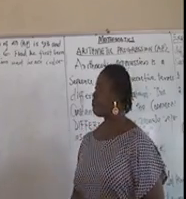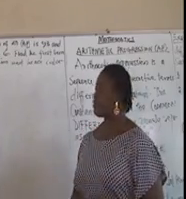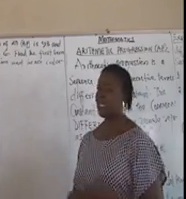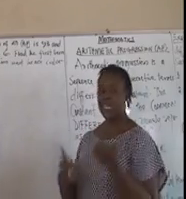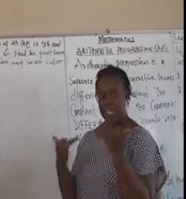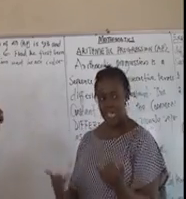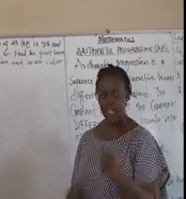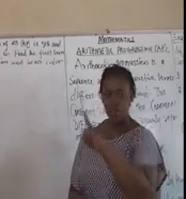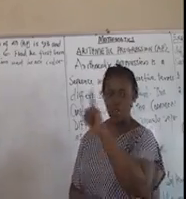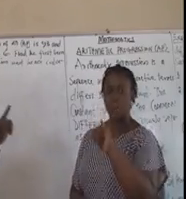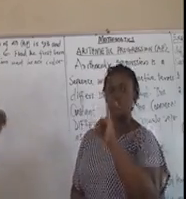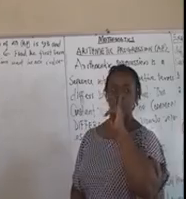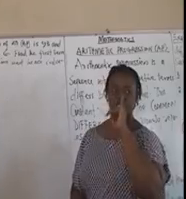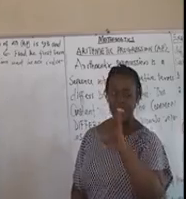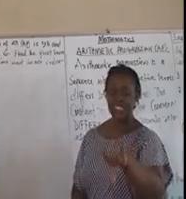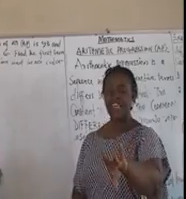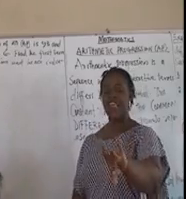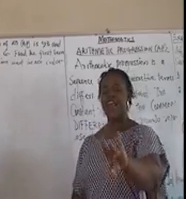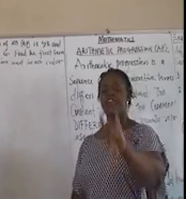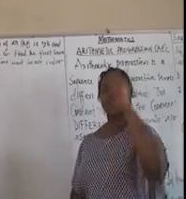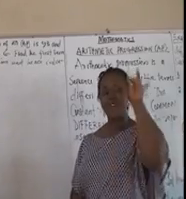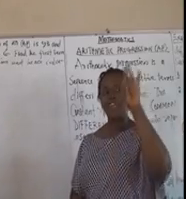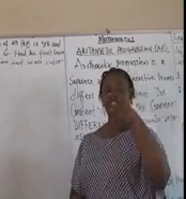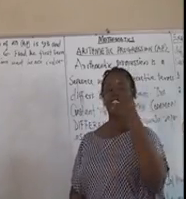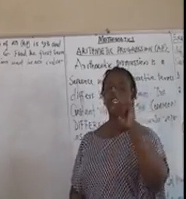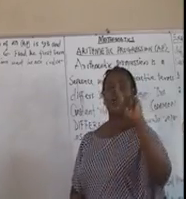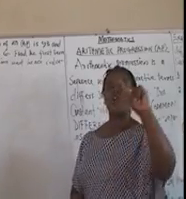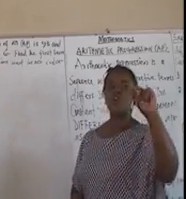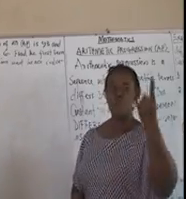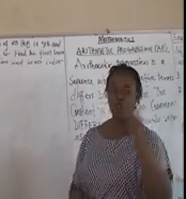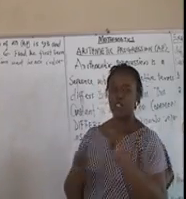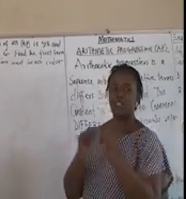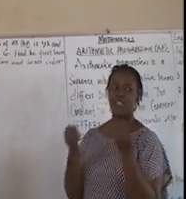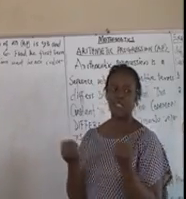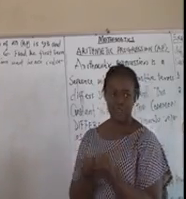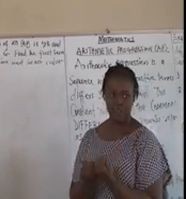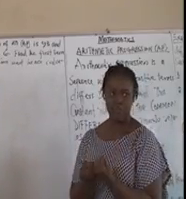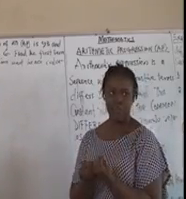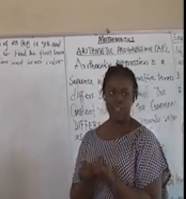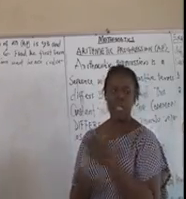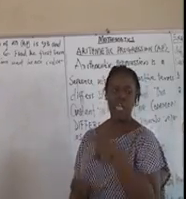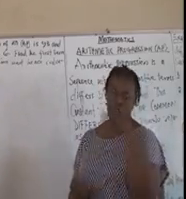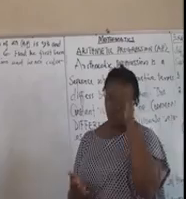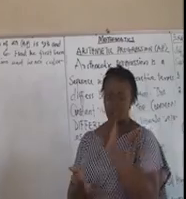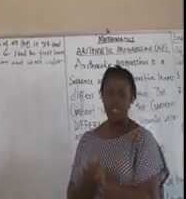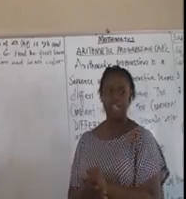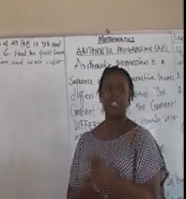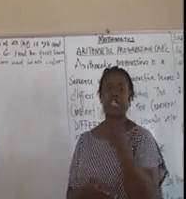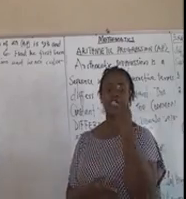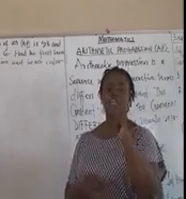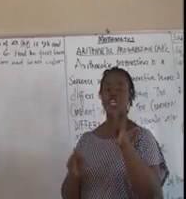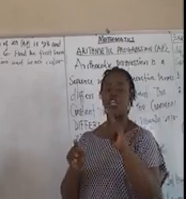The question is find the first 10. And we don't know the first 10. Represented with